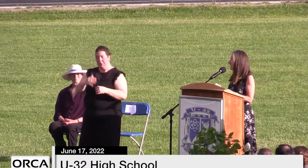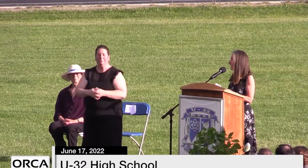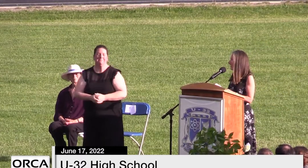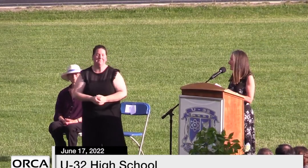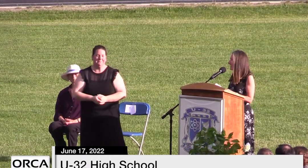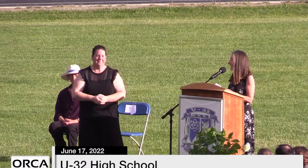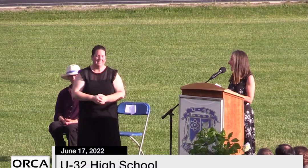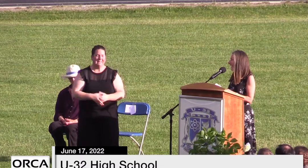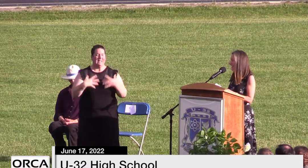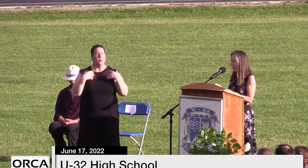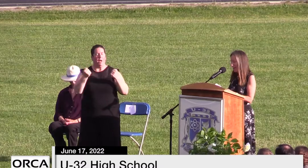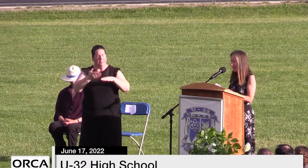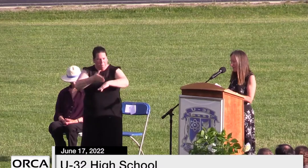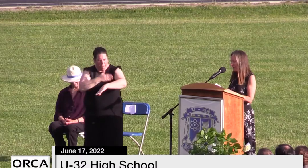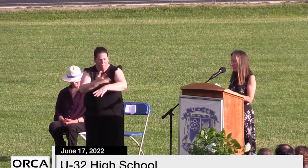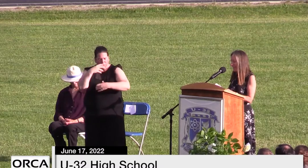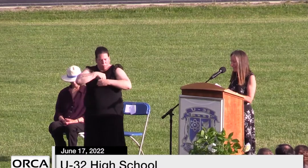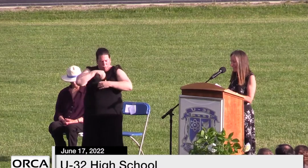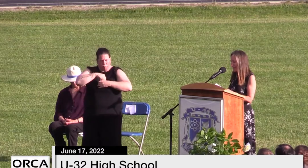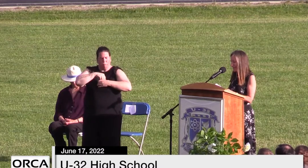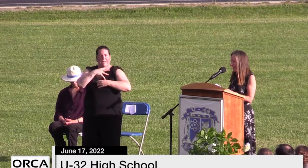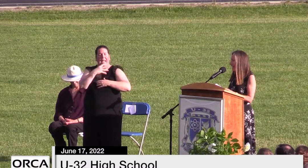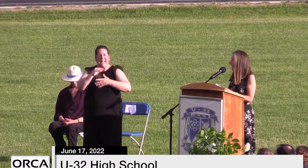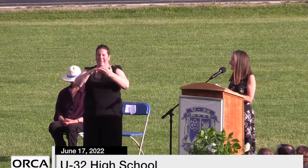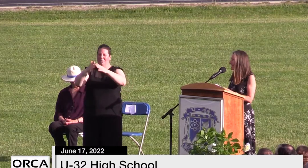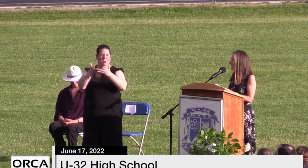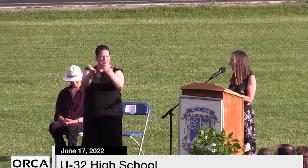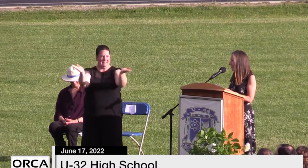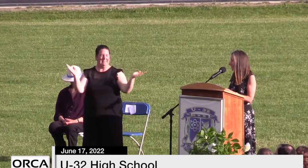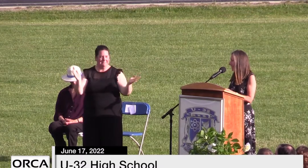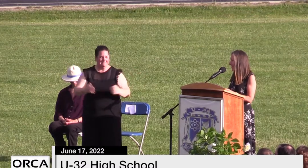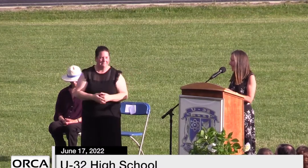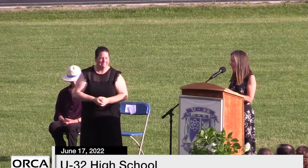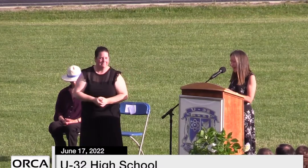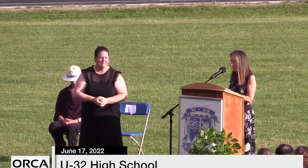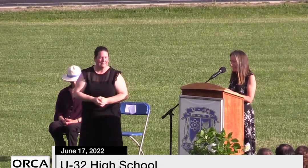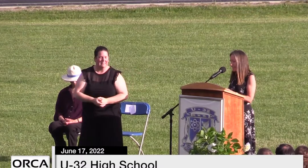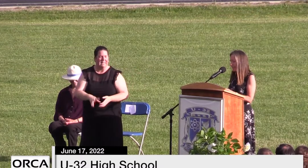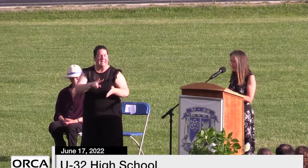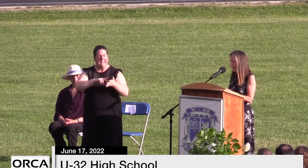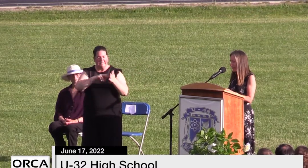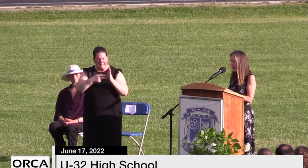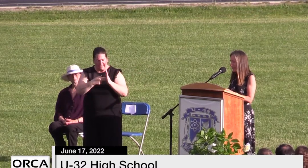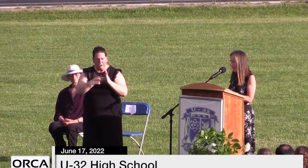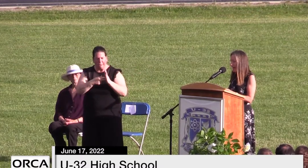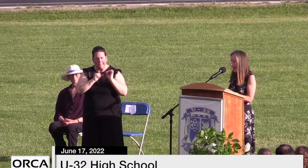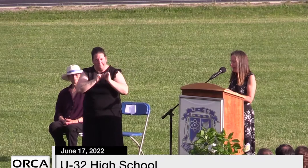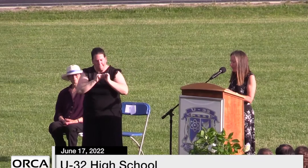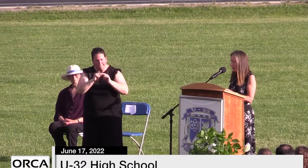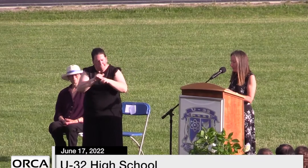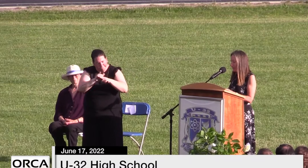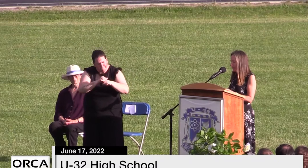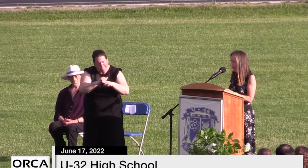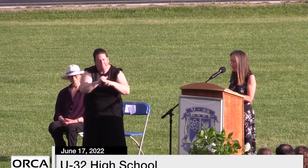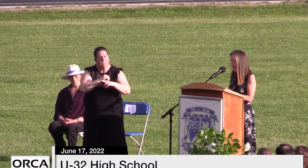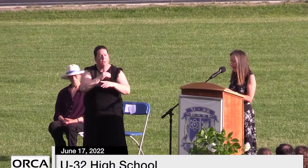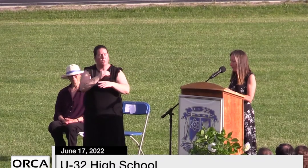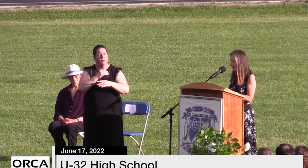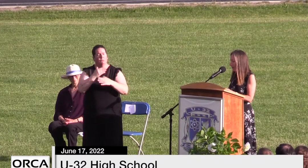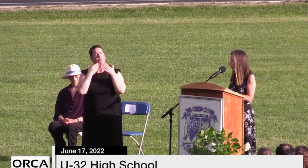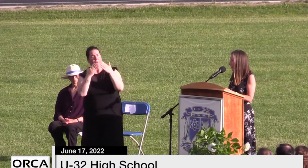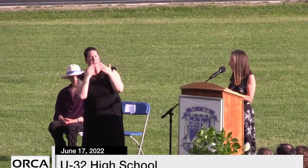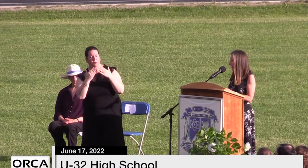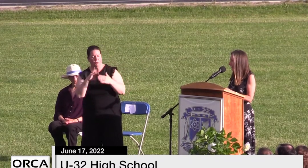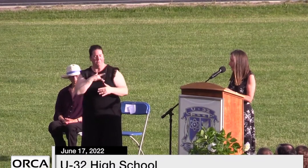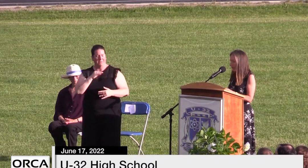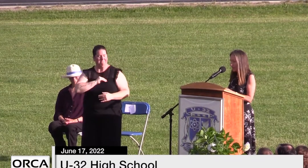in ourselves and in our communities. Intentionally practicing gratitude helps people feel